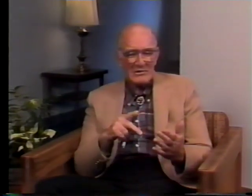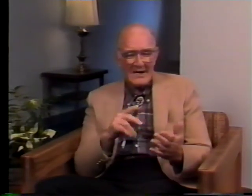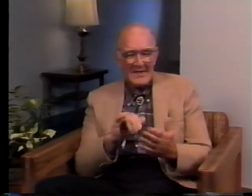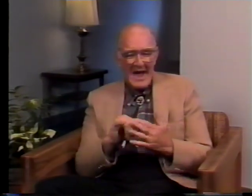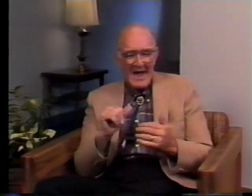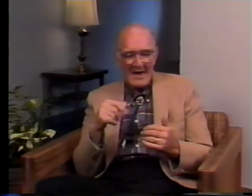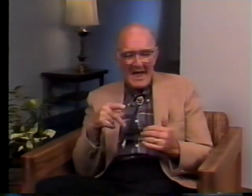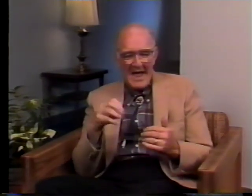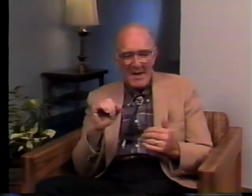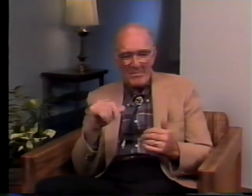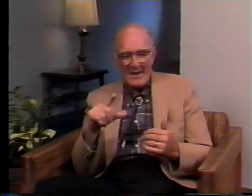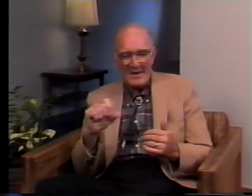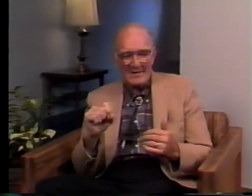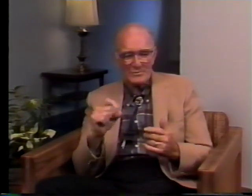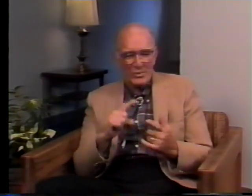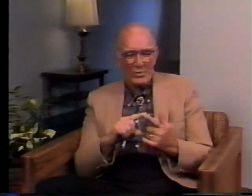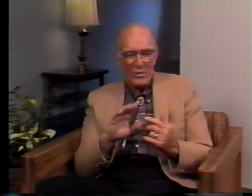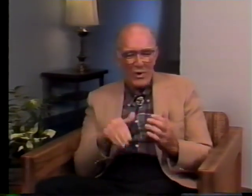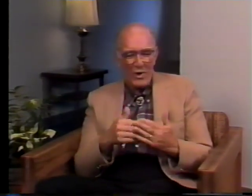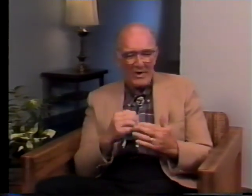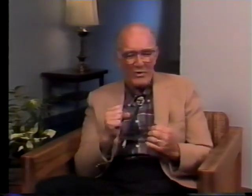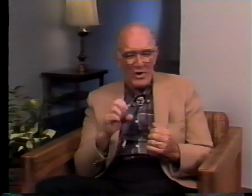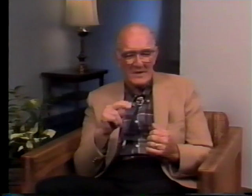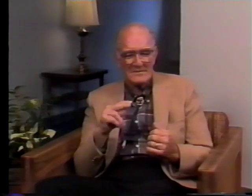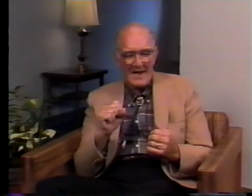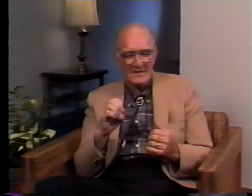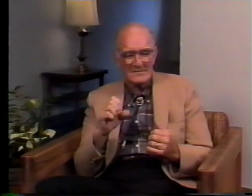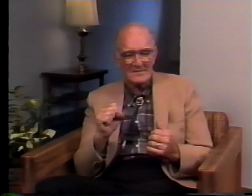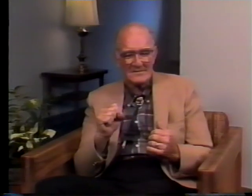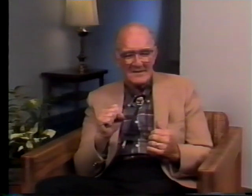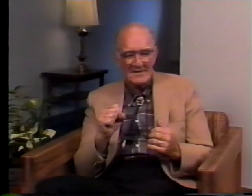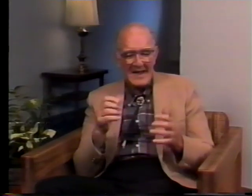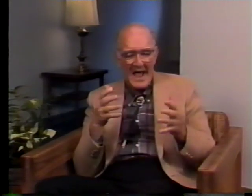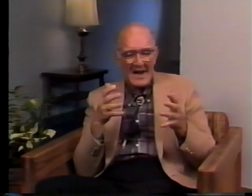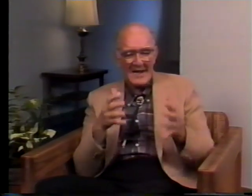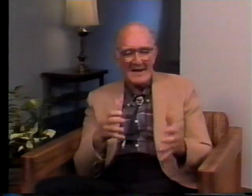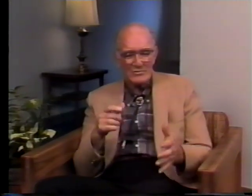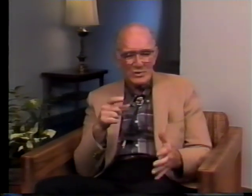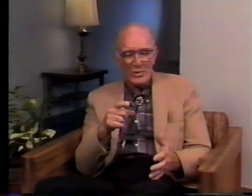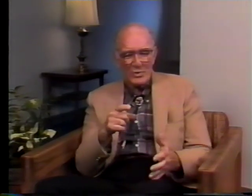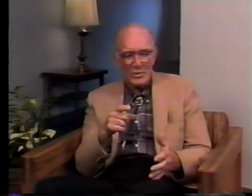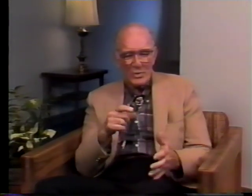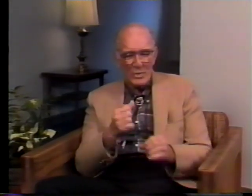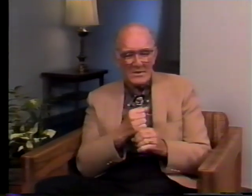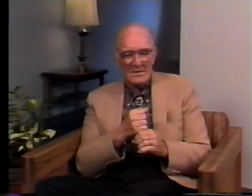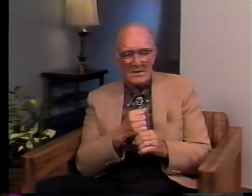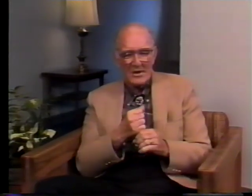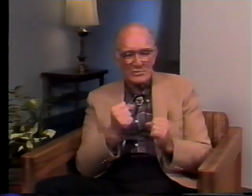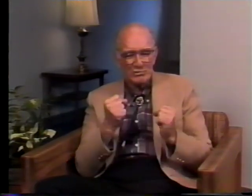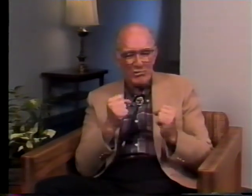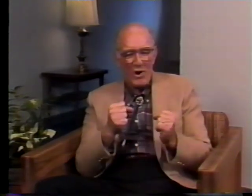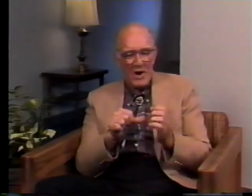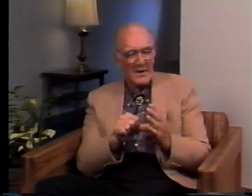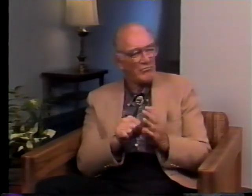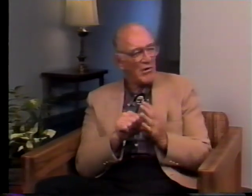Poetry that appeals to all of your senses, that leaves you with a strong